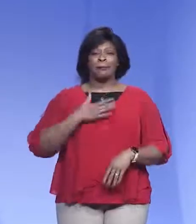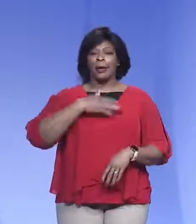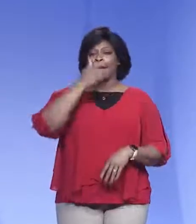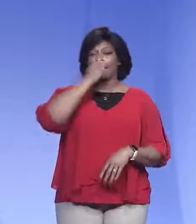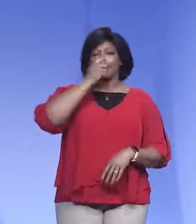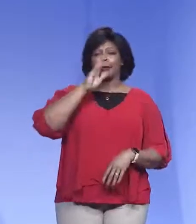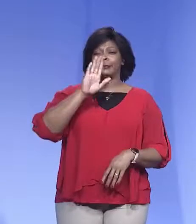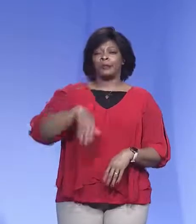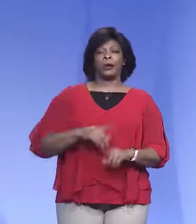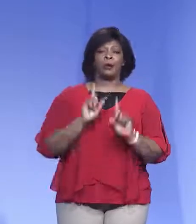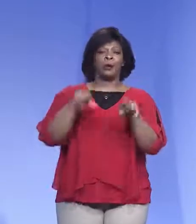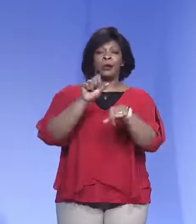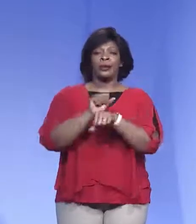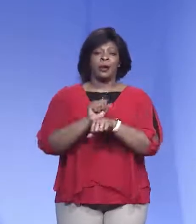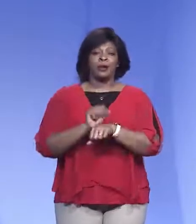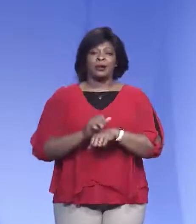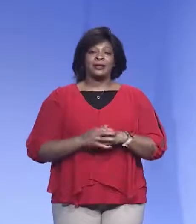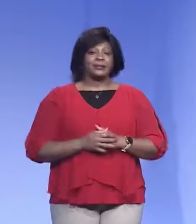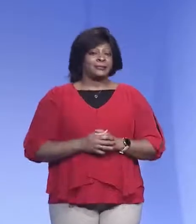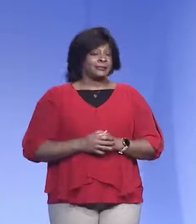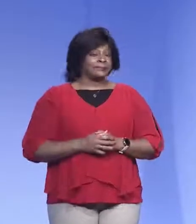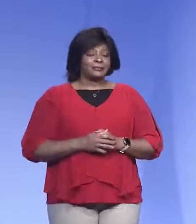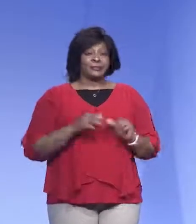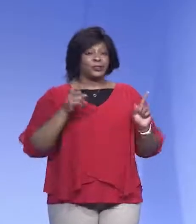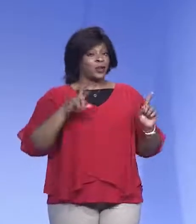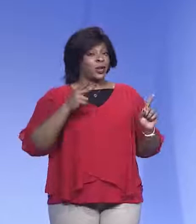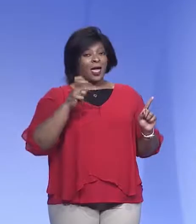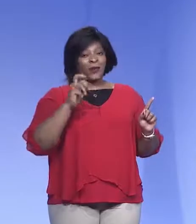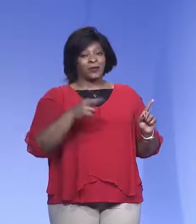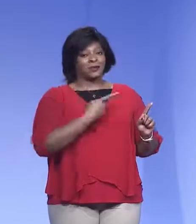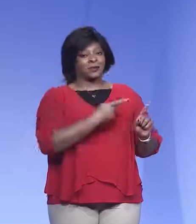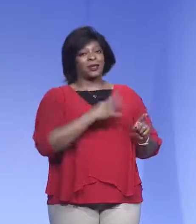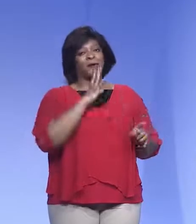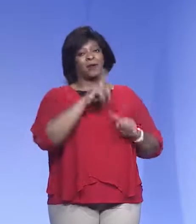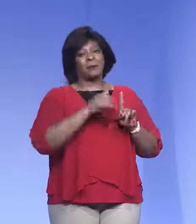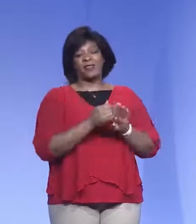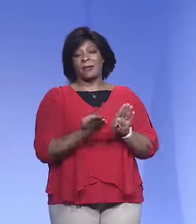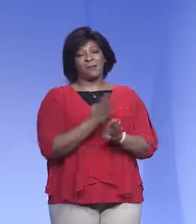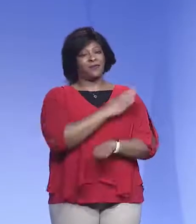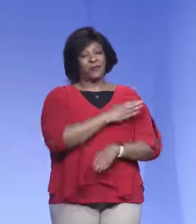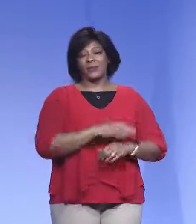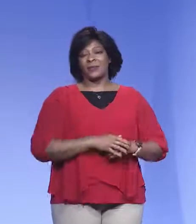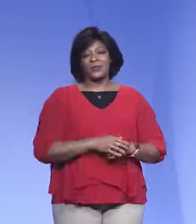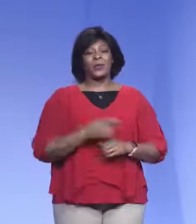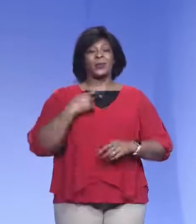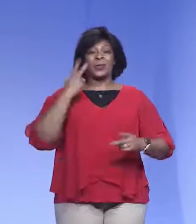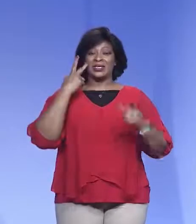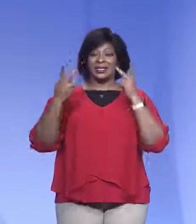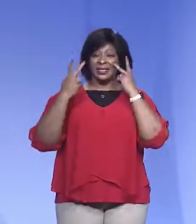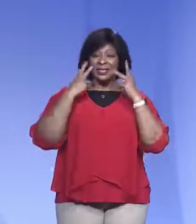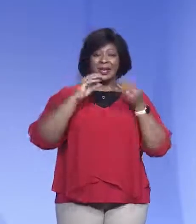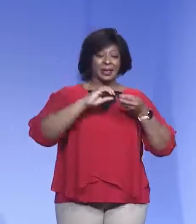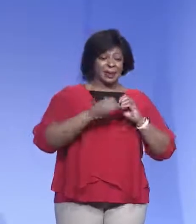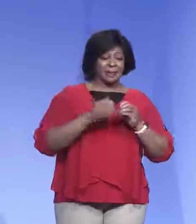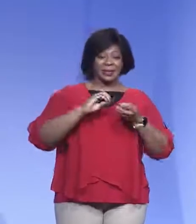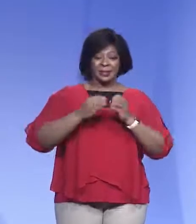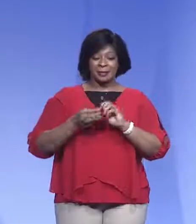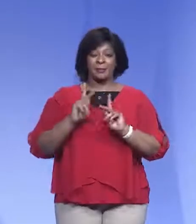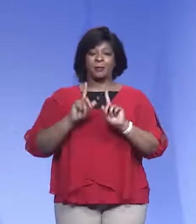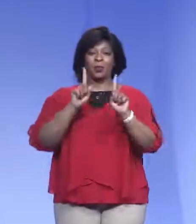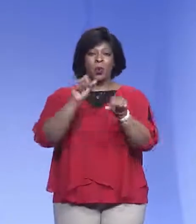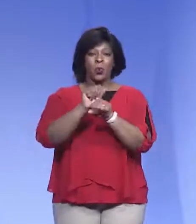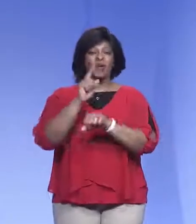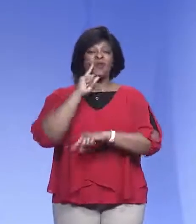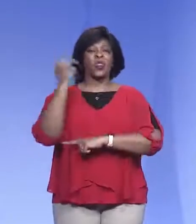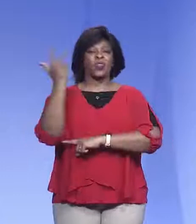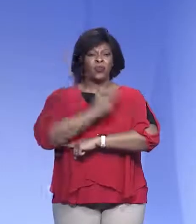cold and going to work. Dr. Haushalter and I were just talking before this. We have seen case after case of people being at work for